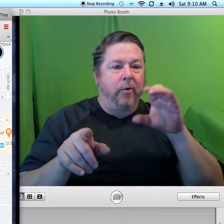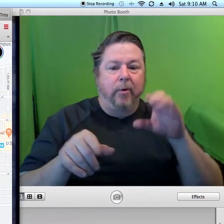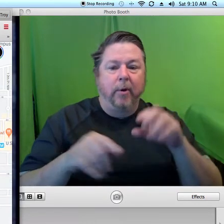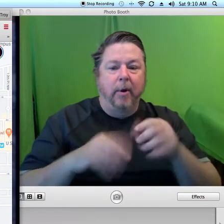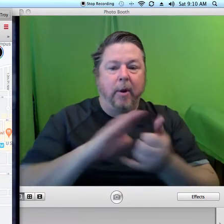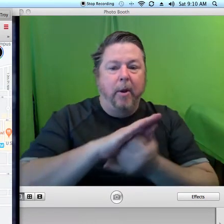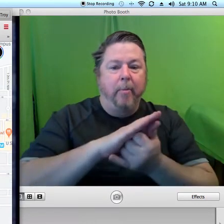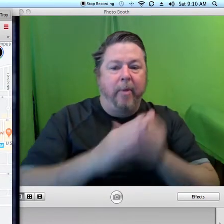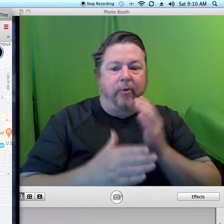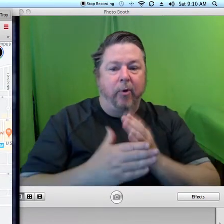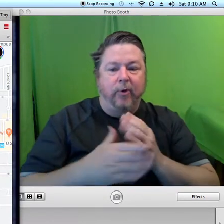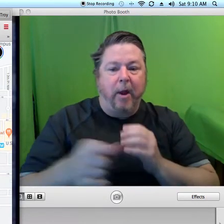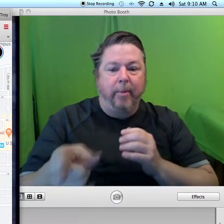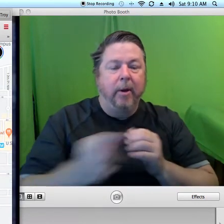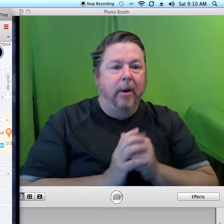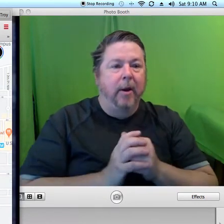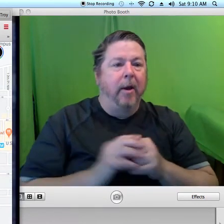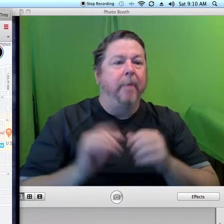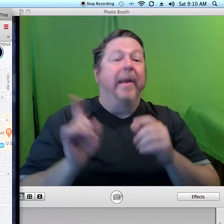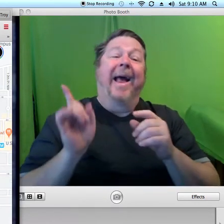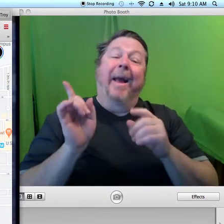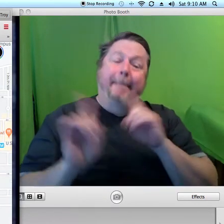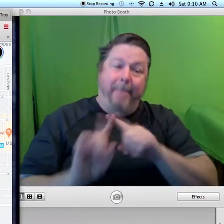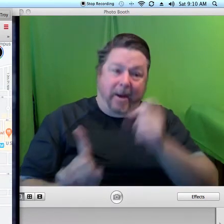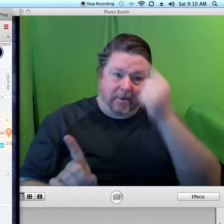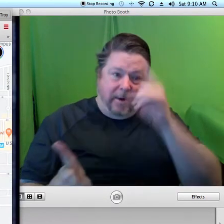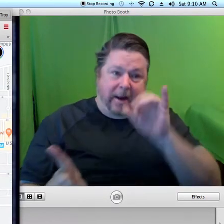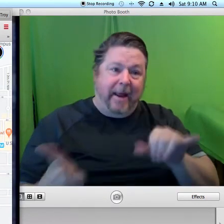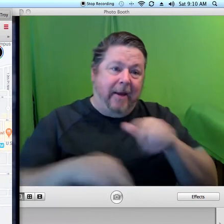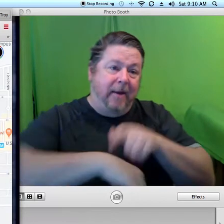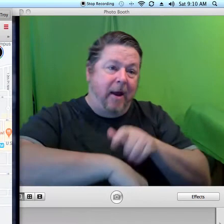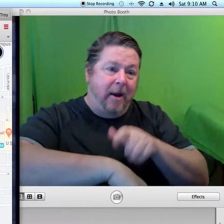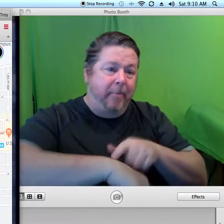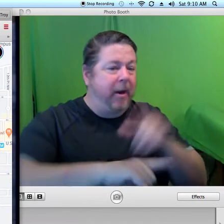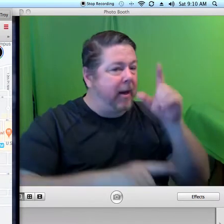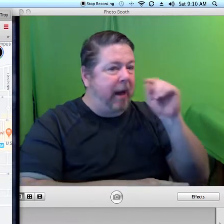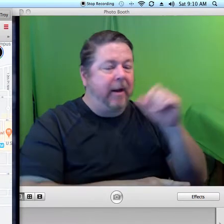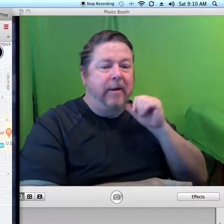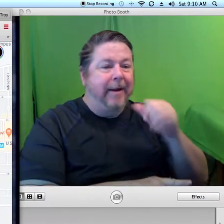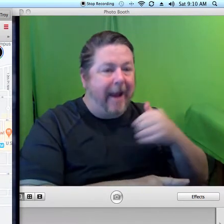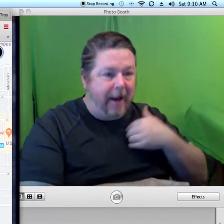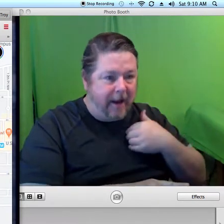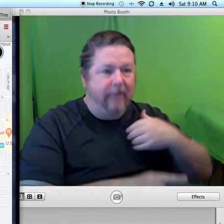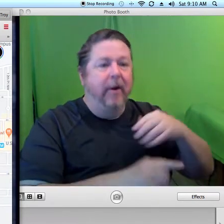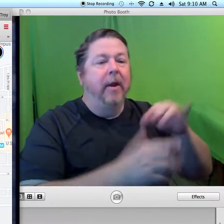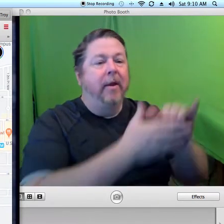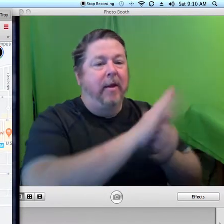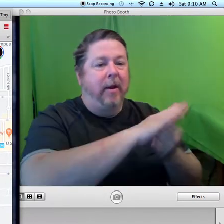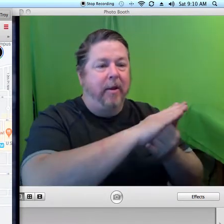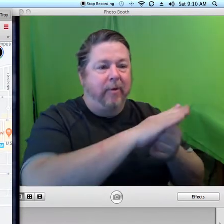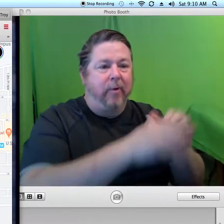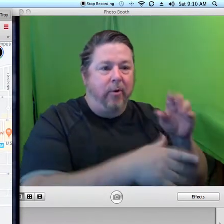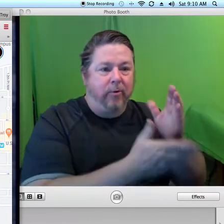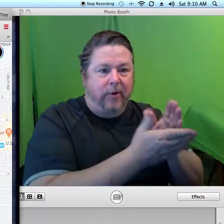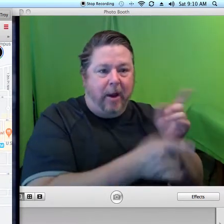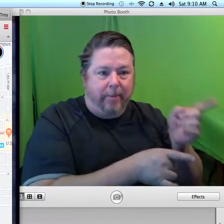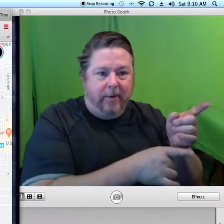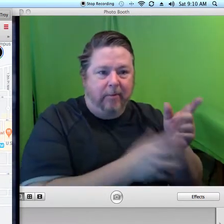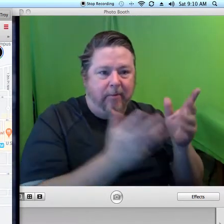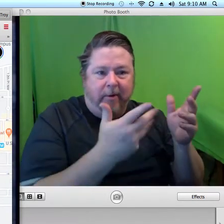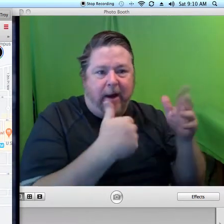Circle metro stop. Um, but at that time, Gallaudet did not have the metro